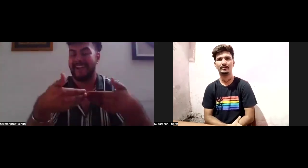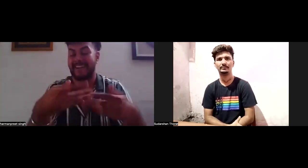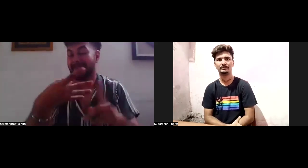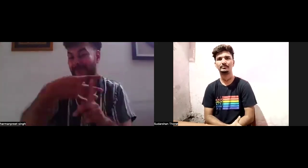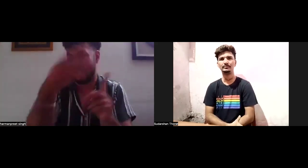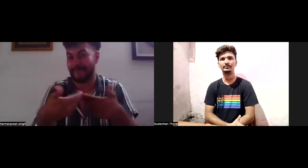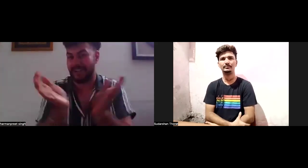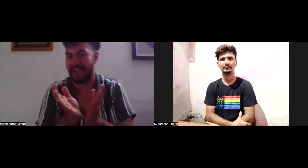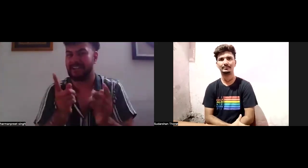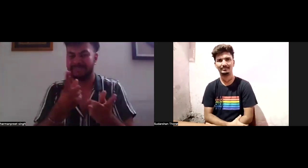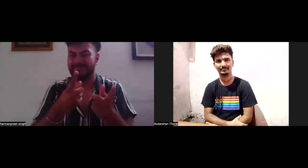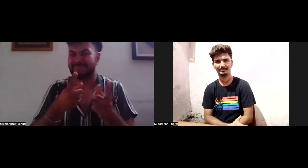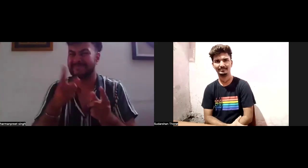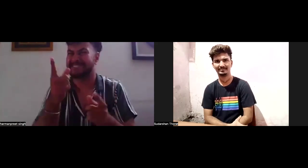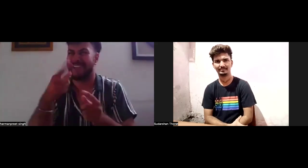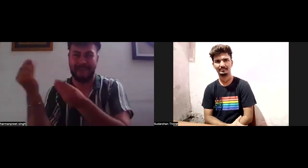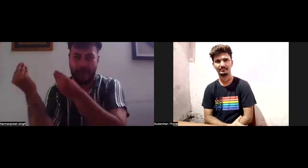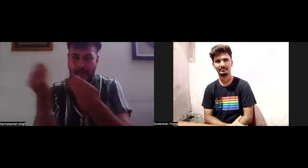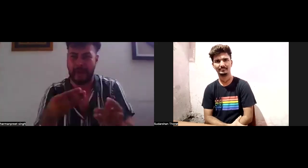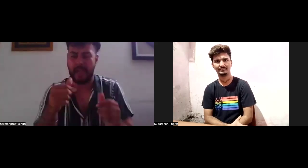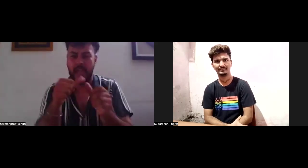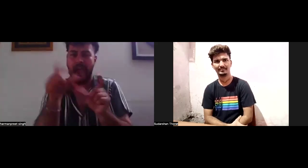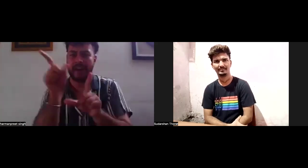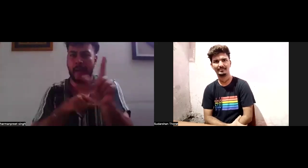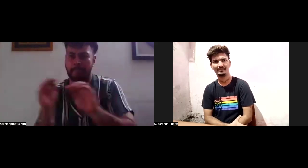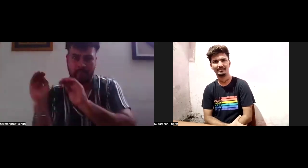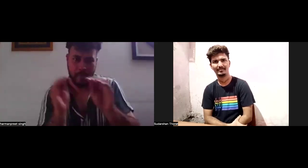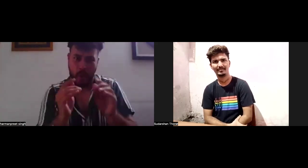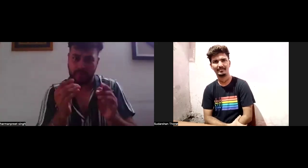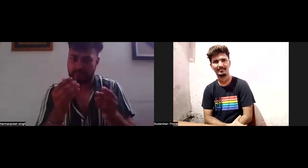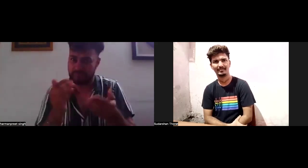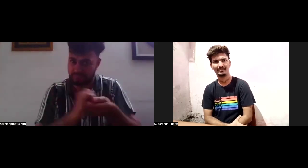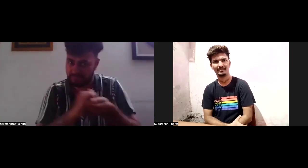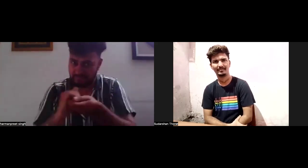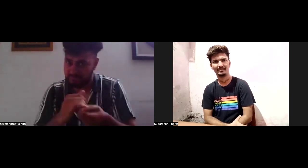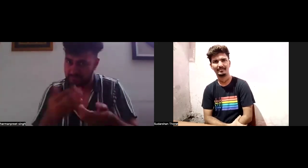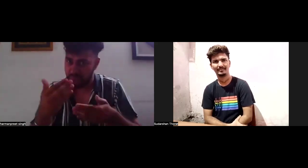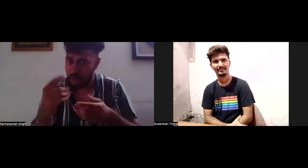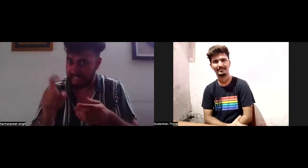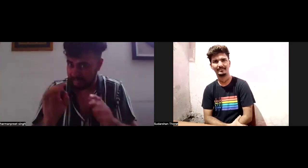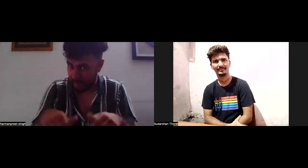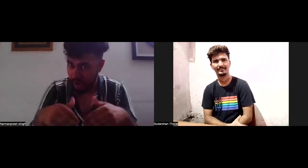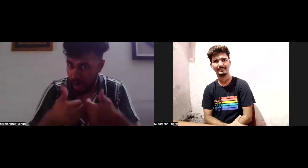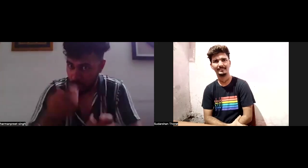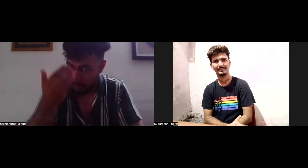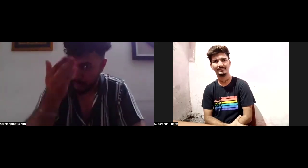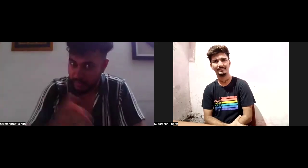The second question is, how can allies better support